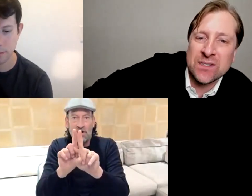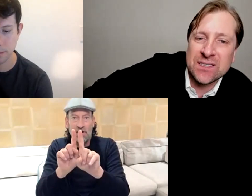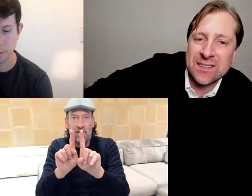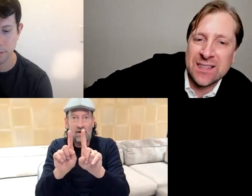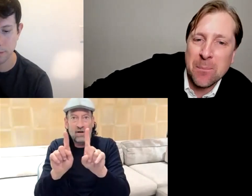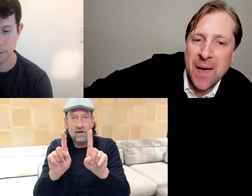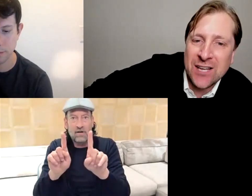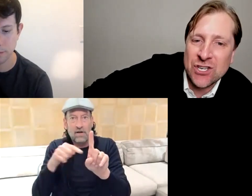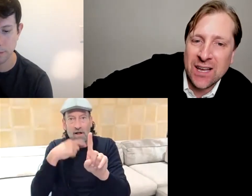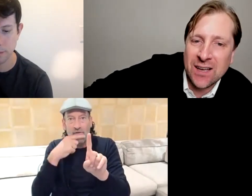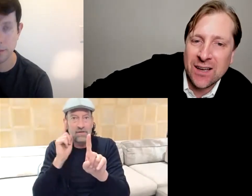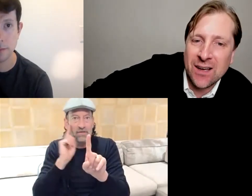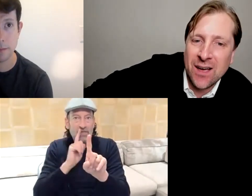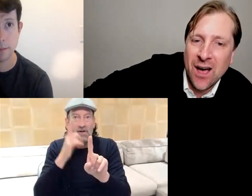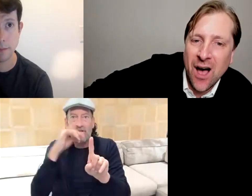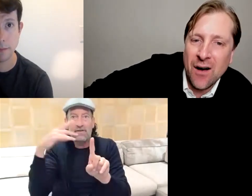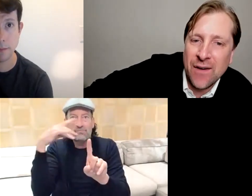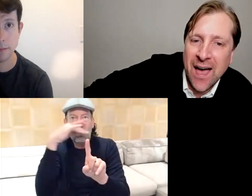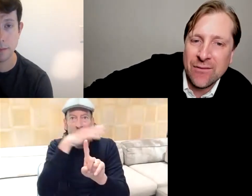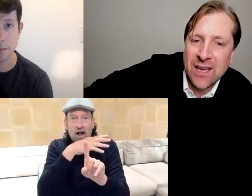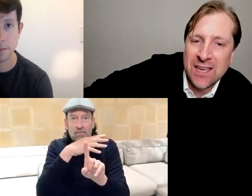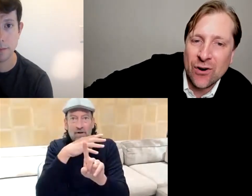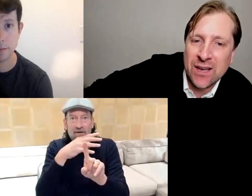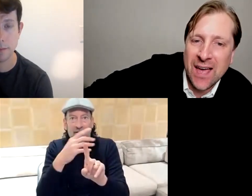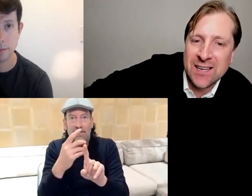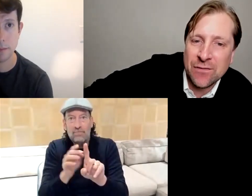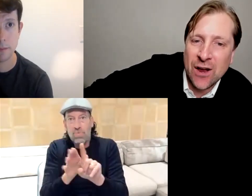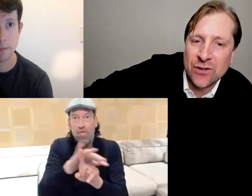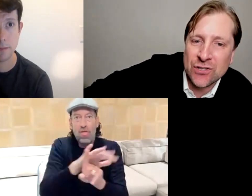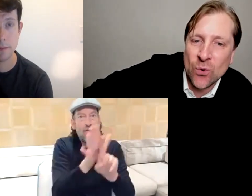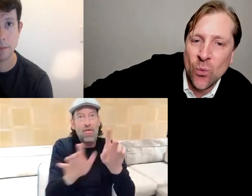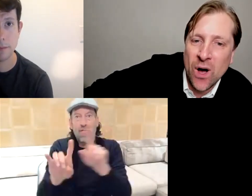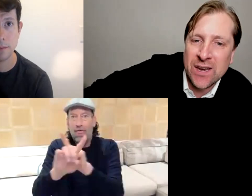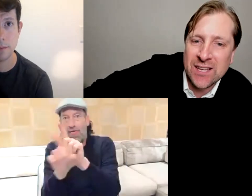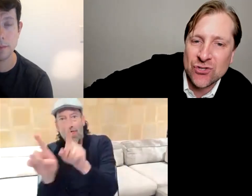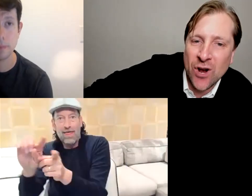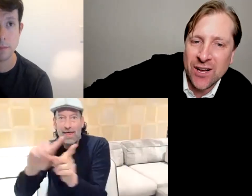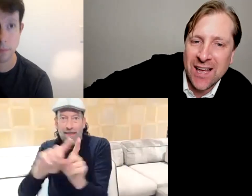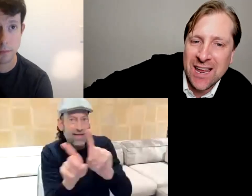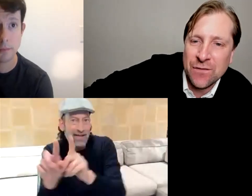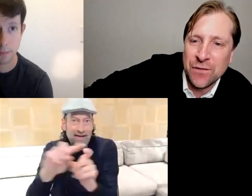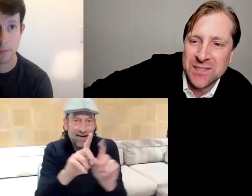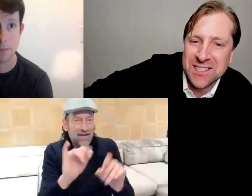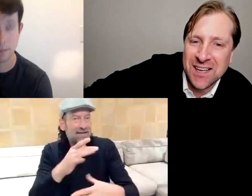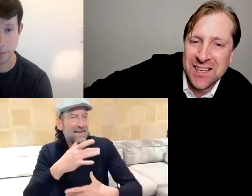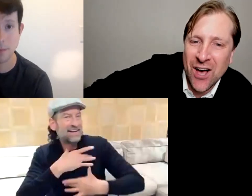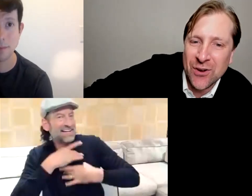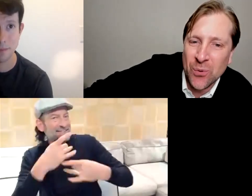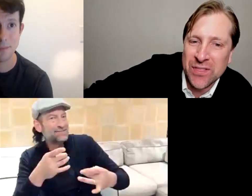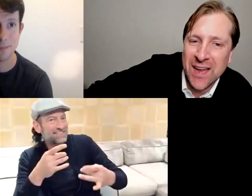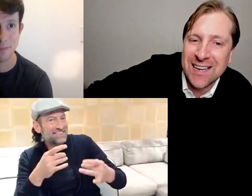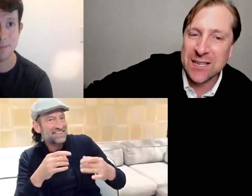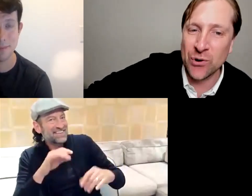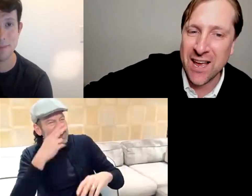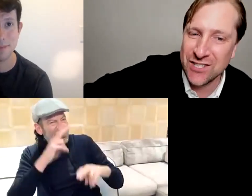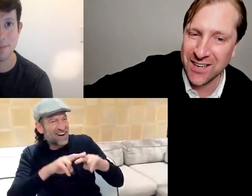it was the imagining of having a hearing and deaf character. So one is drunk and influencing the other with